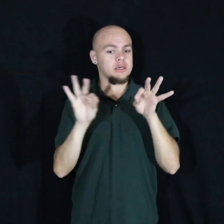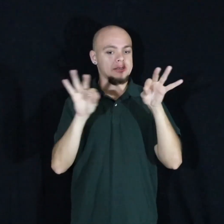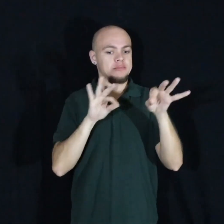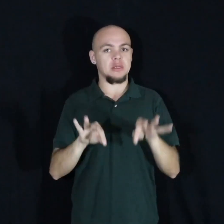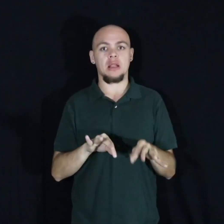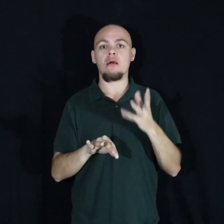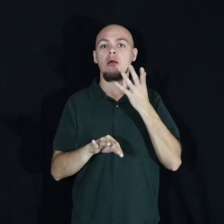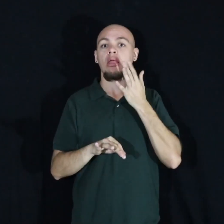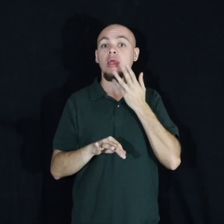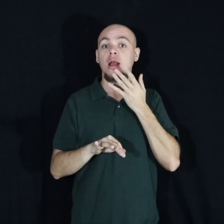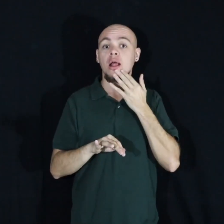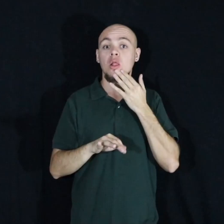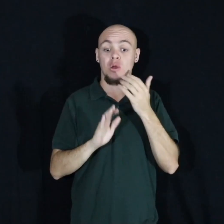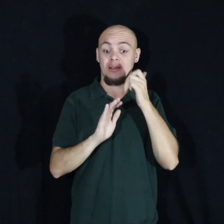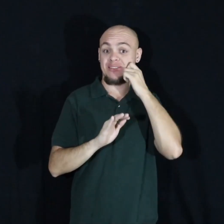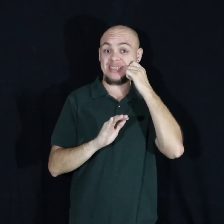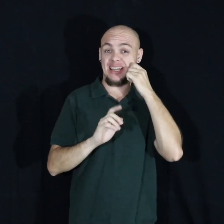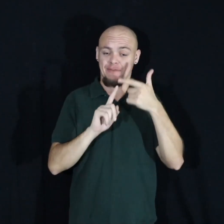of skin comes from.